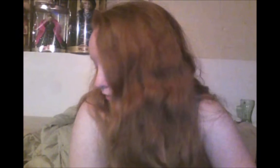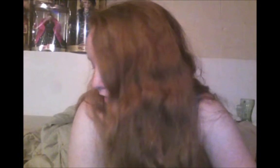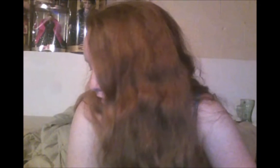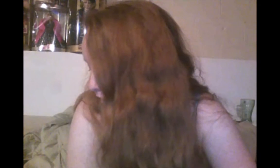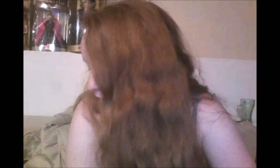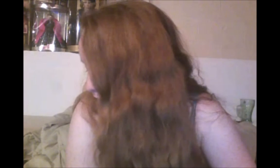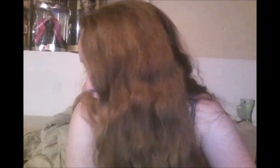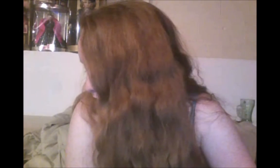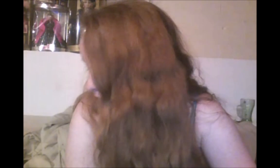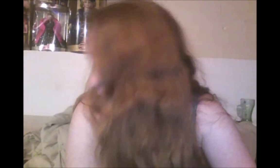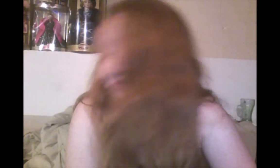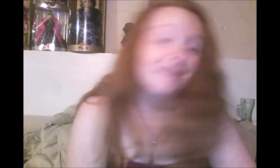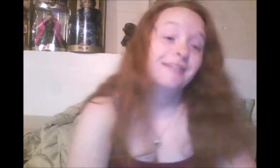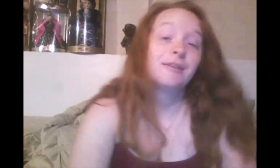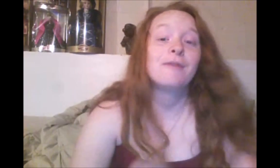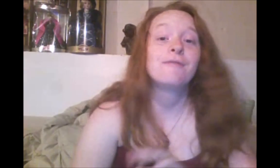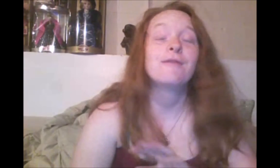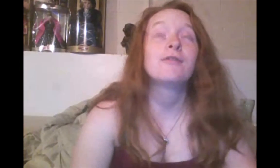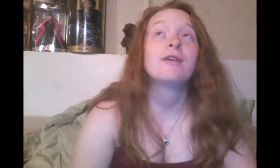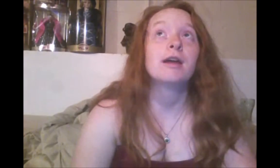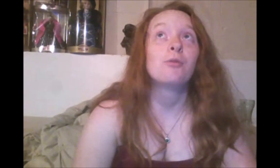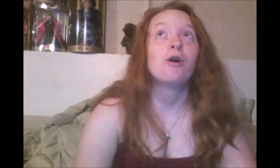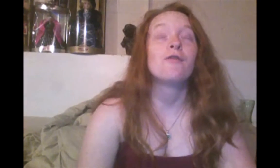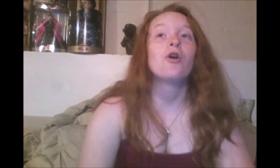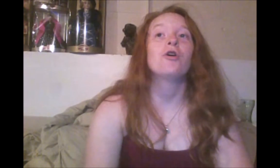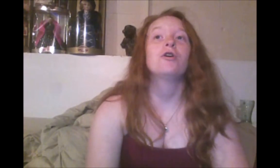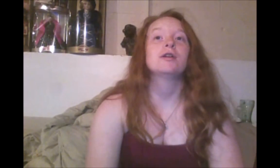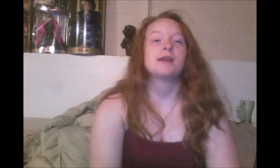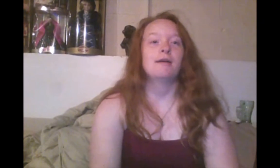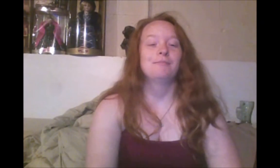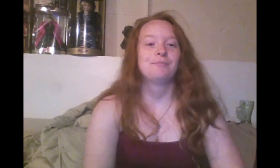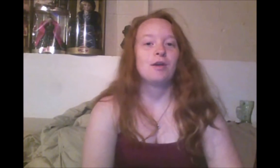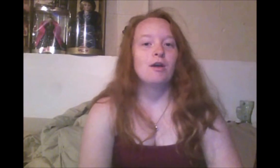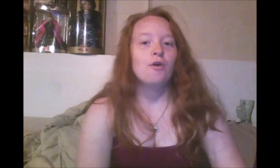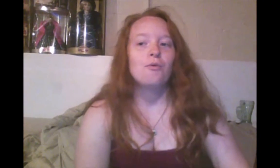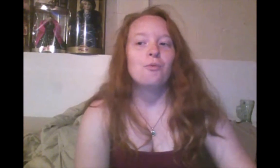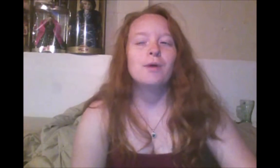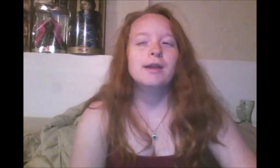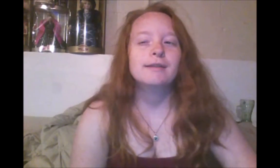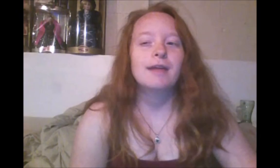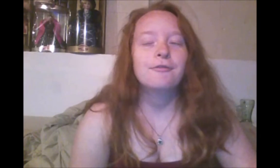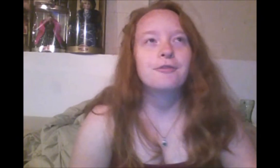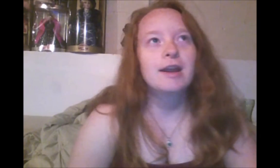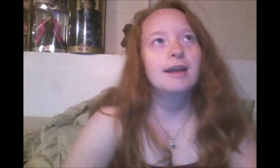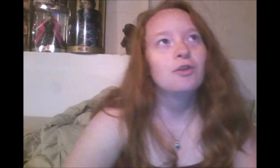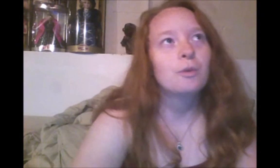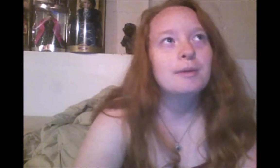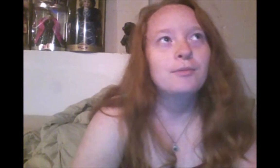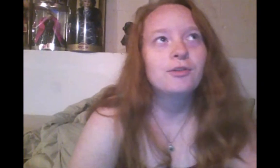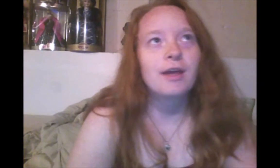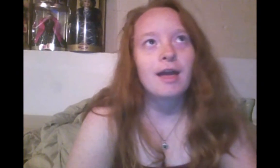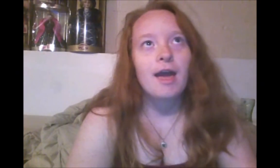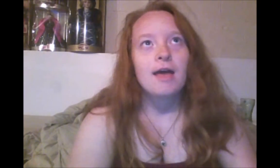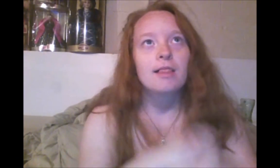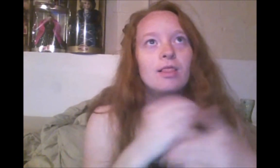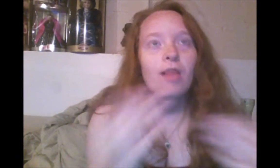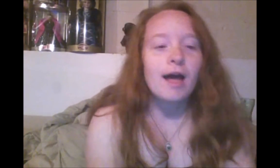Alrighty. This is my favorite animal of all time. What is that phrase where people say